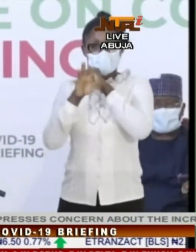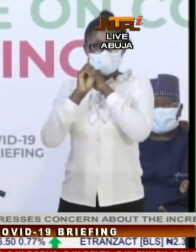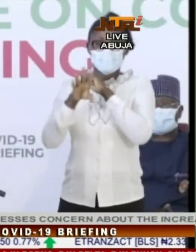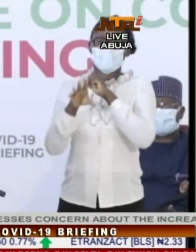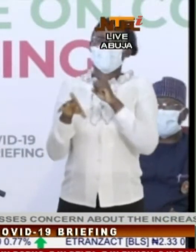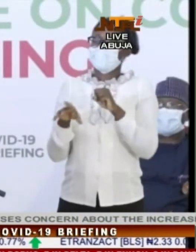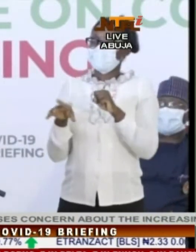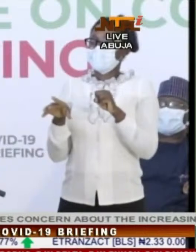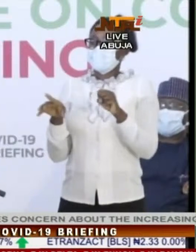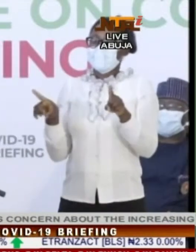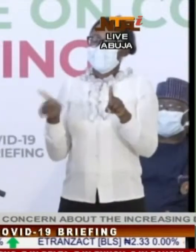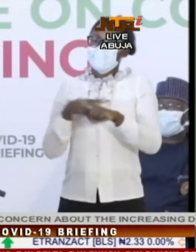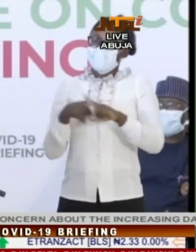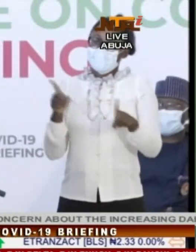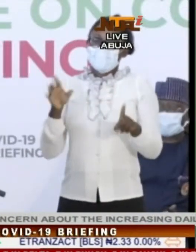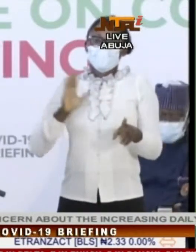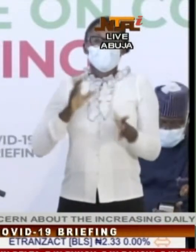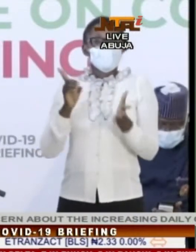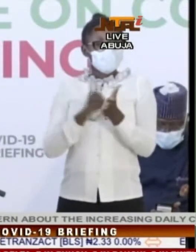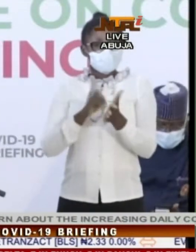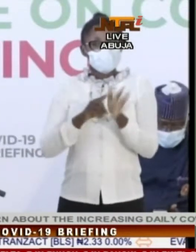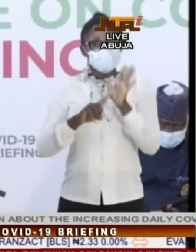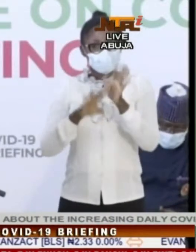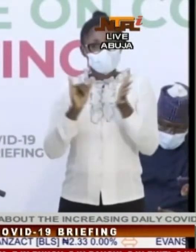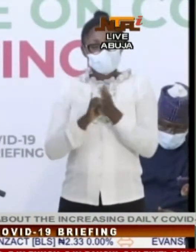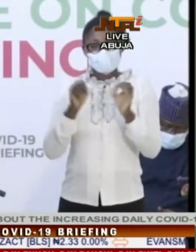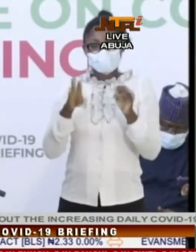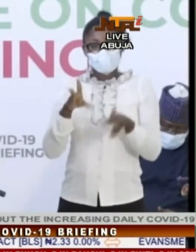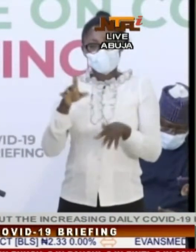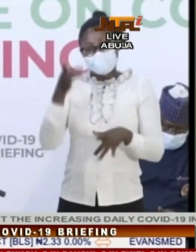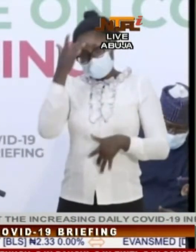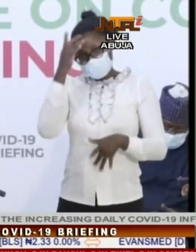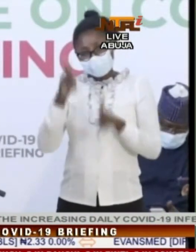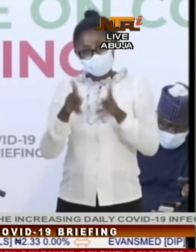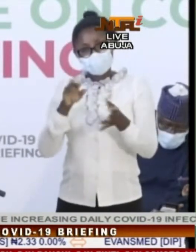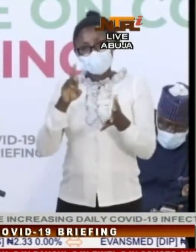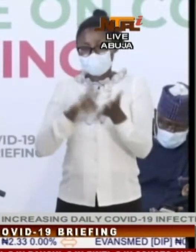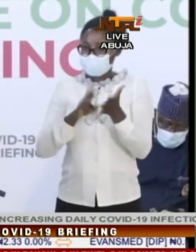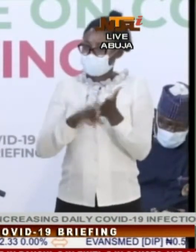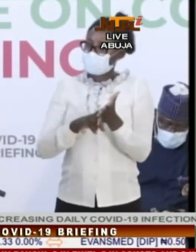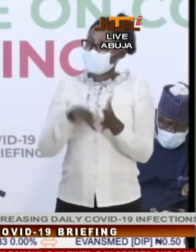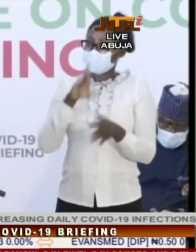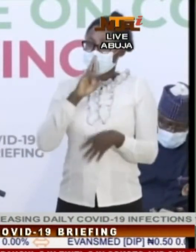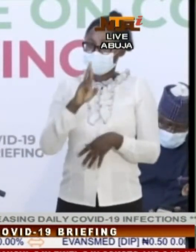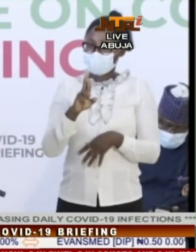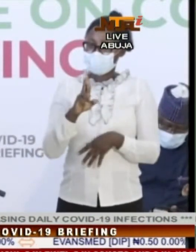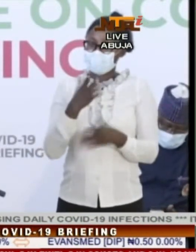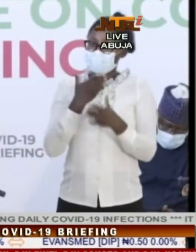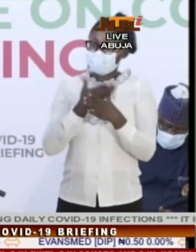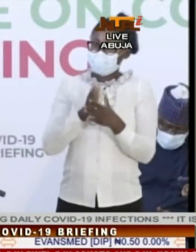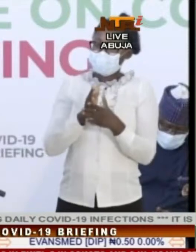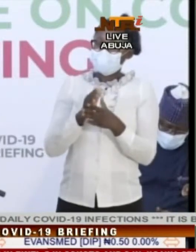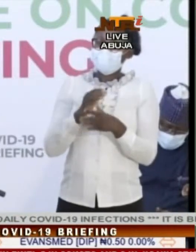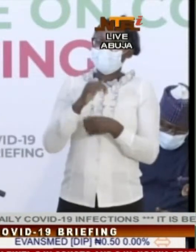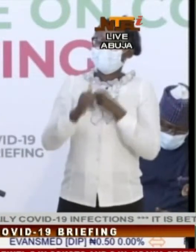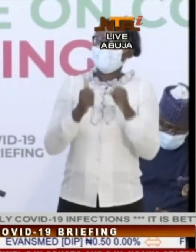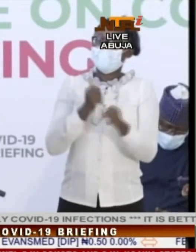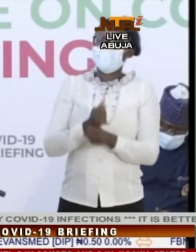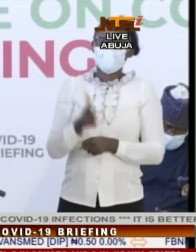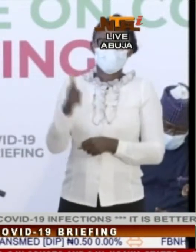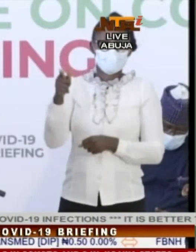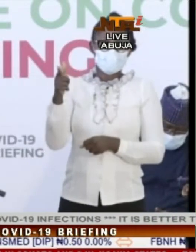But our data is showing the majority of the cases recorded are between the ages of 21